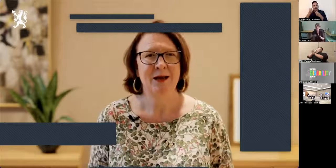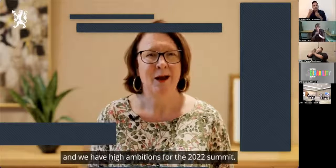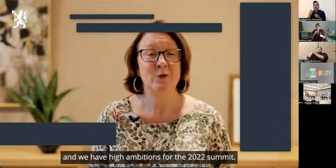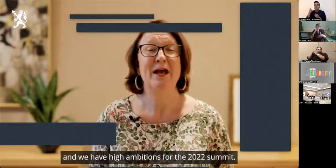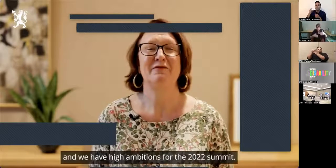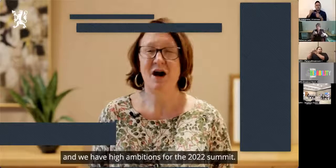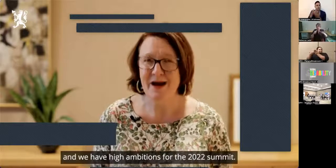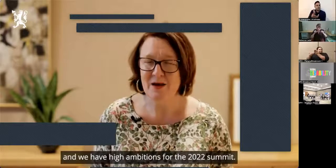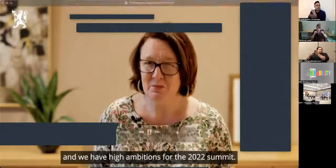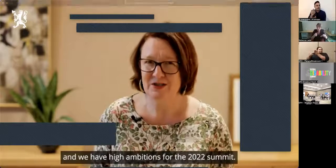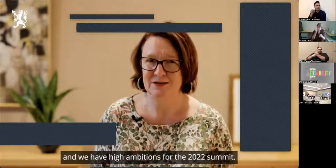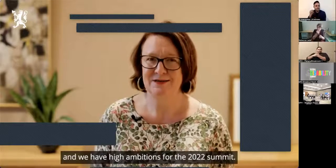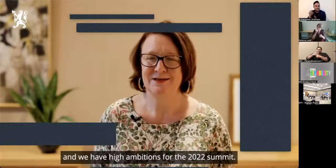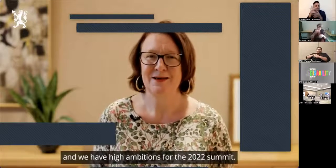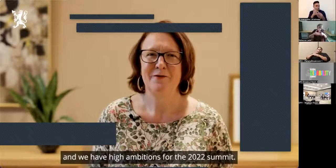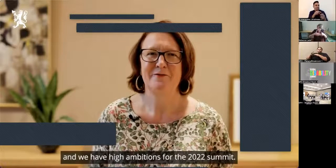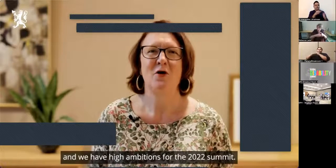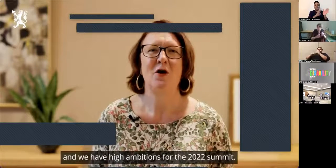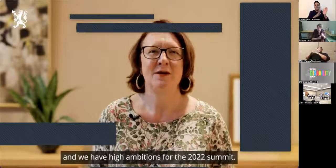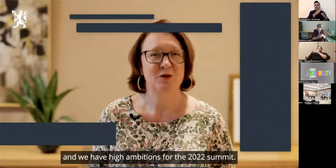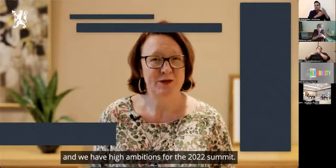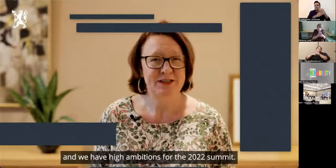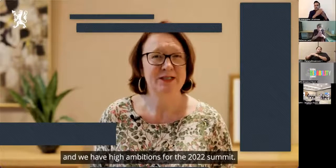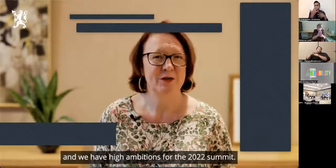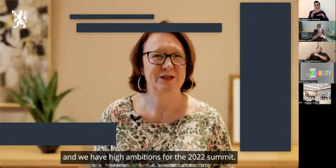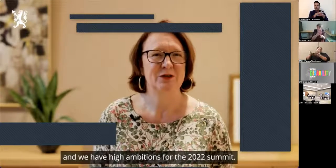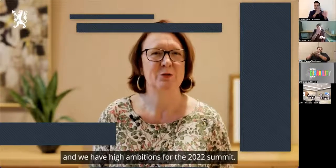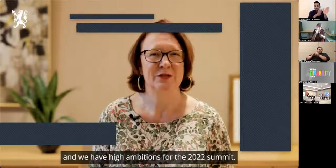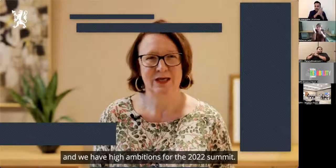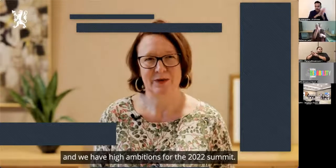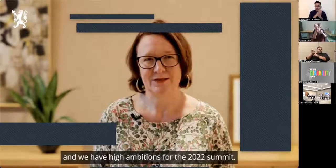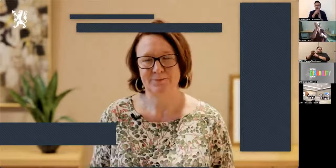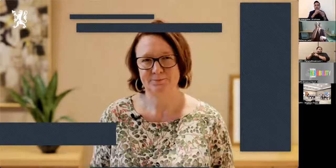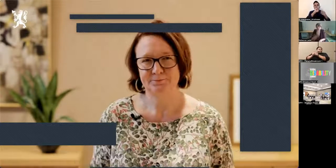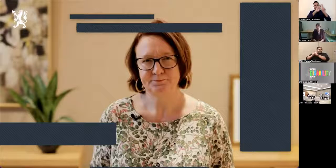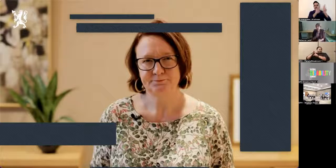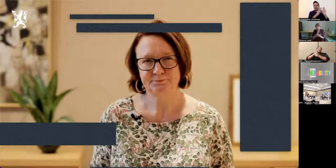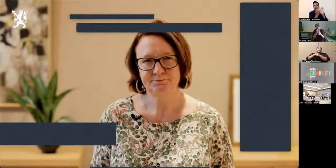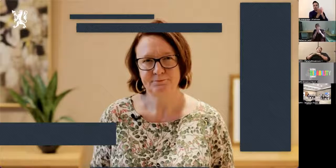Summit, and we have high ambitions for the 2022 Summit.